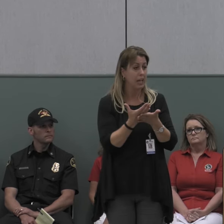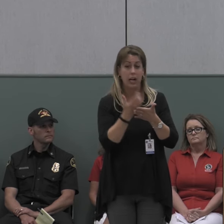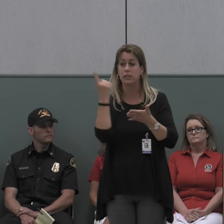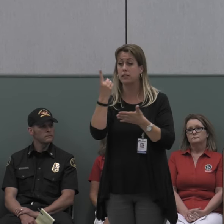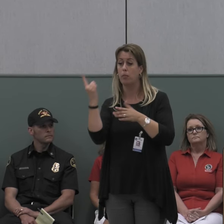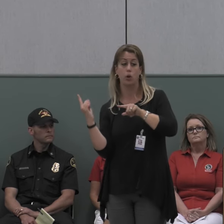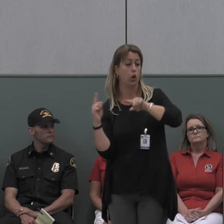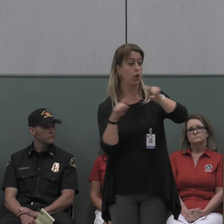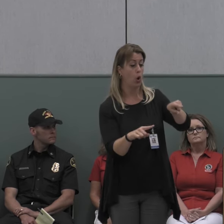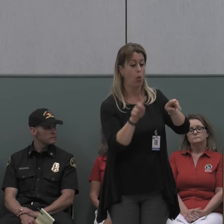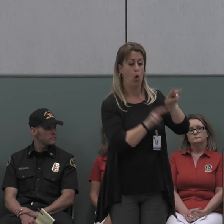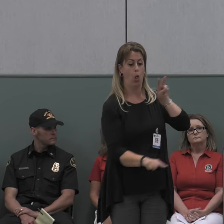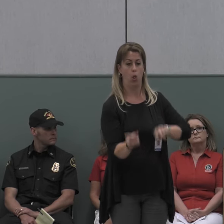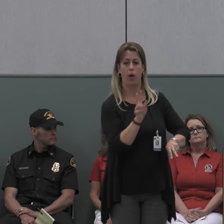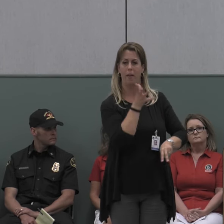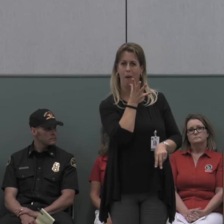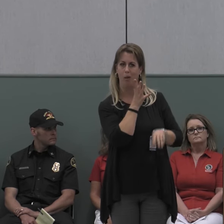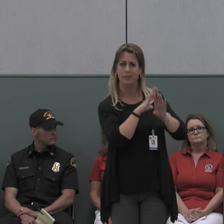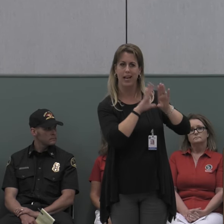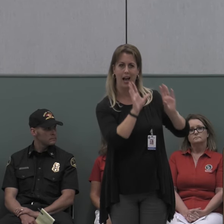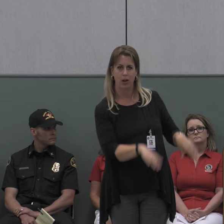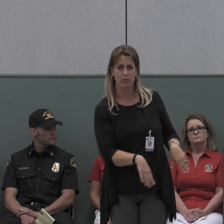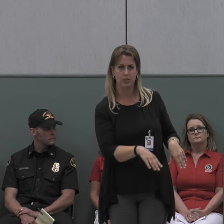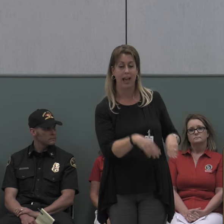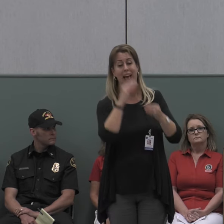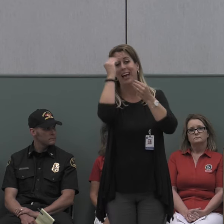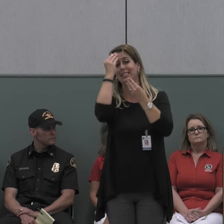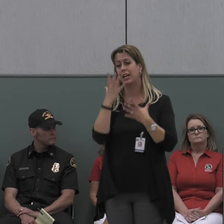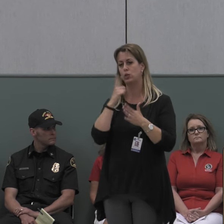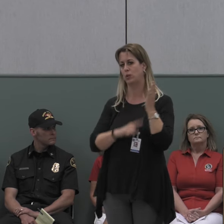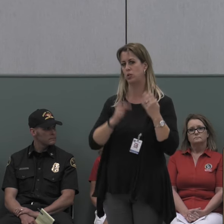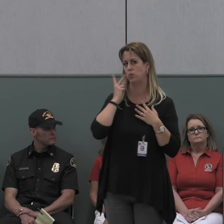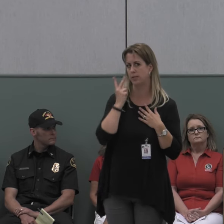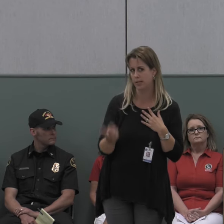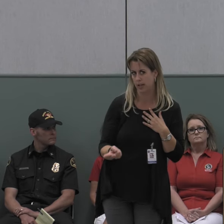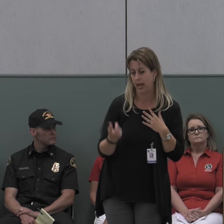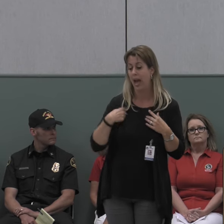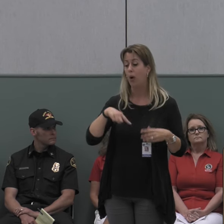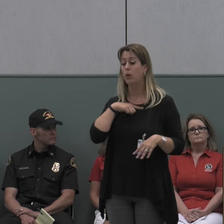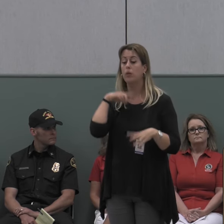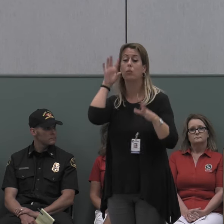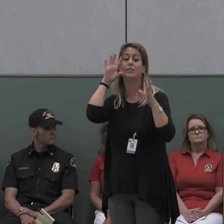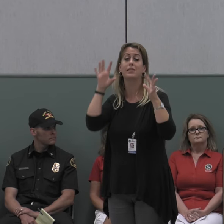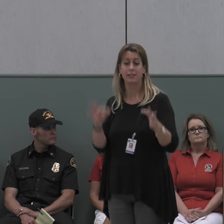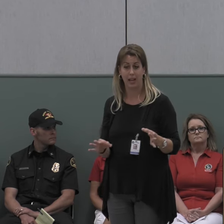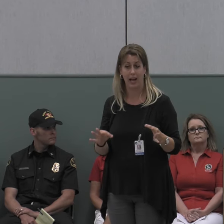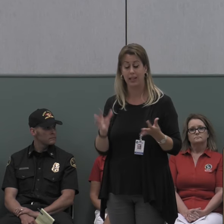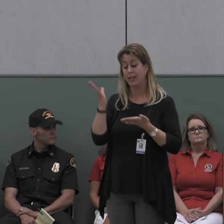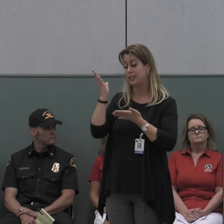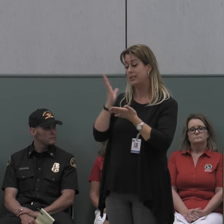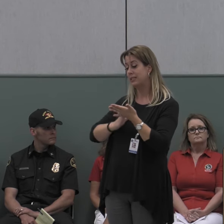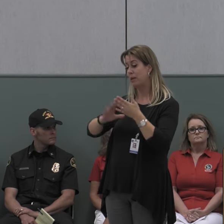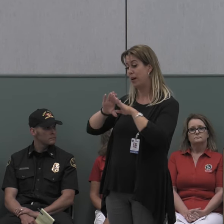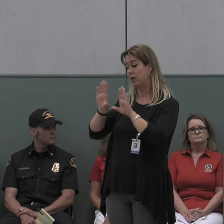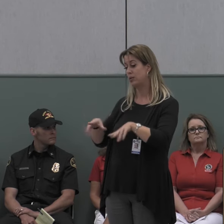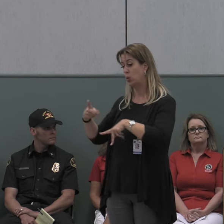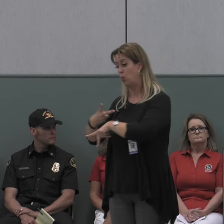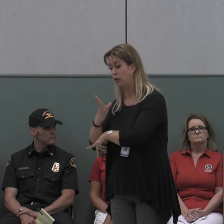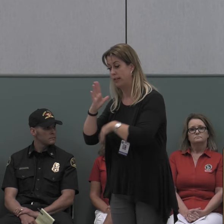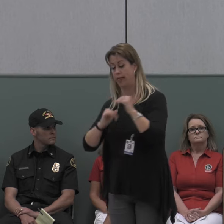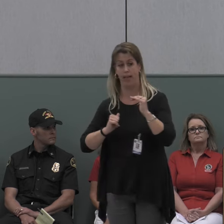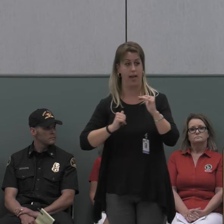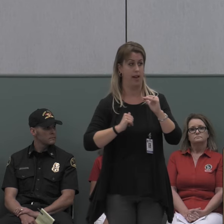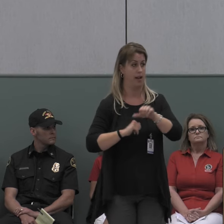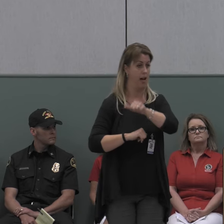what you see. And then we'll decide if we need to come over so that we can spend the time on houses we know we need to look at. Is it